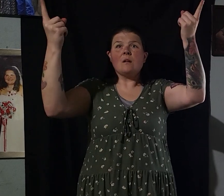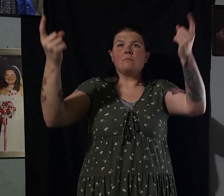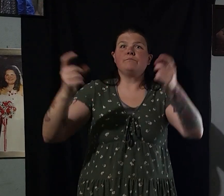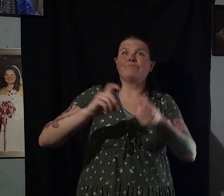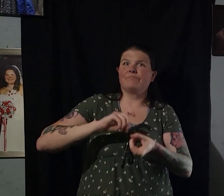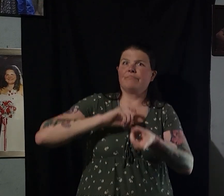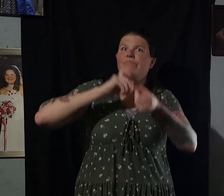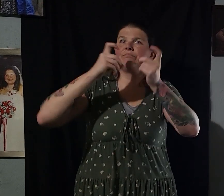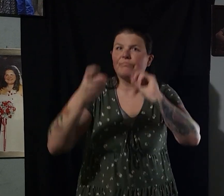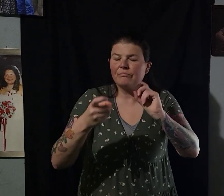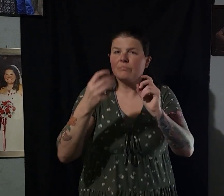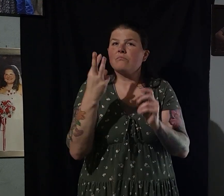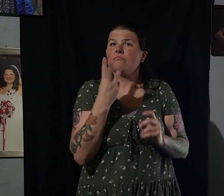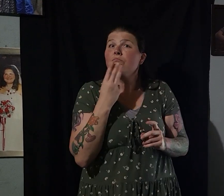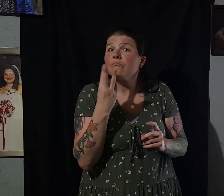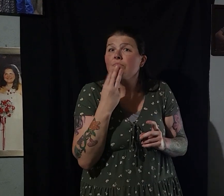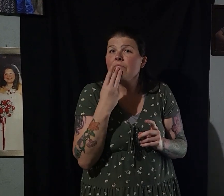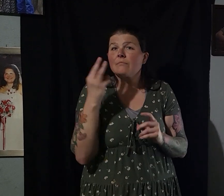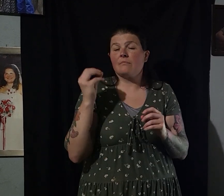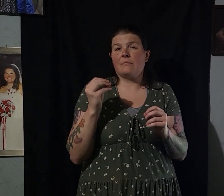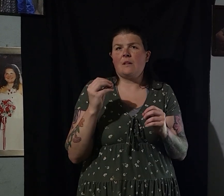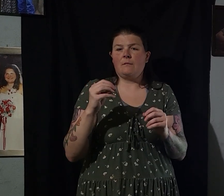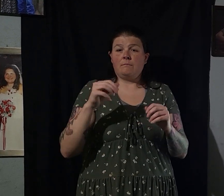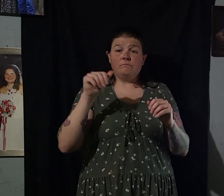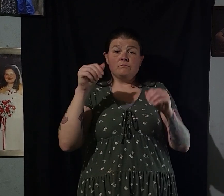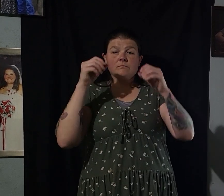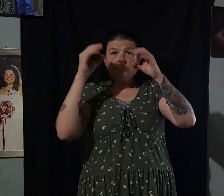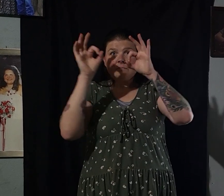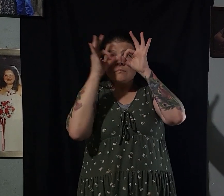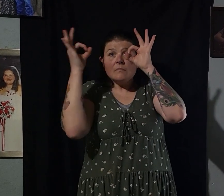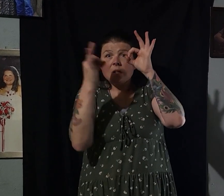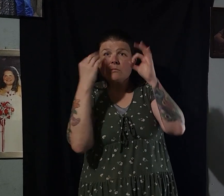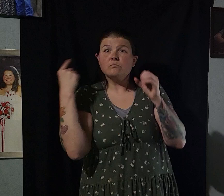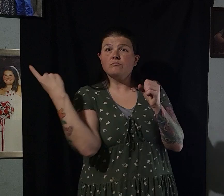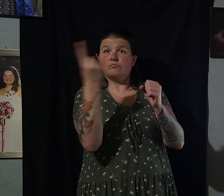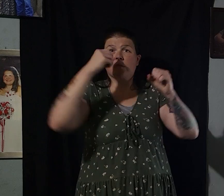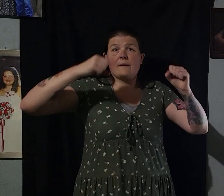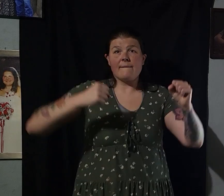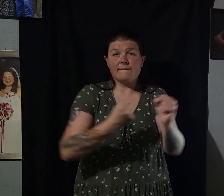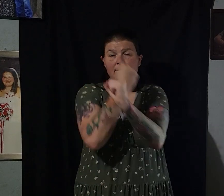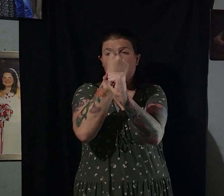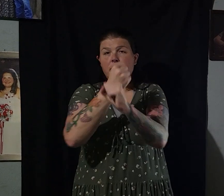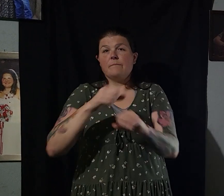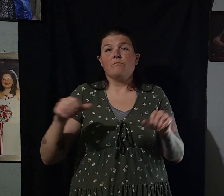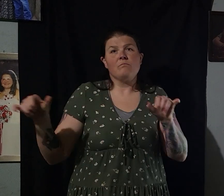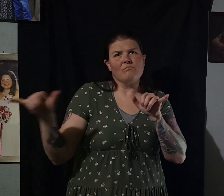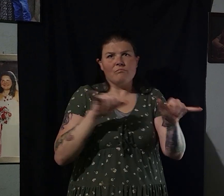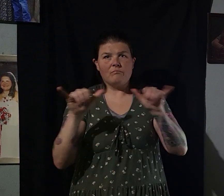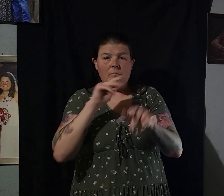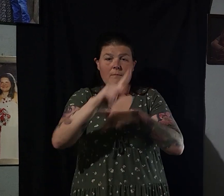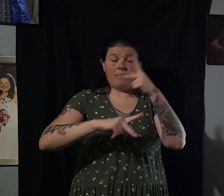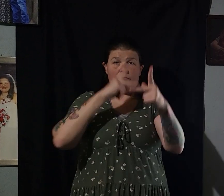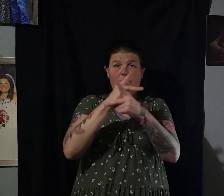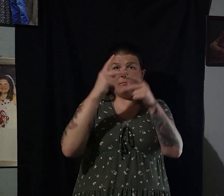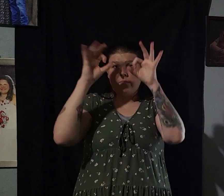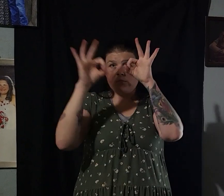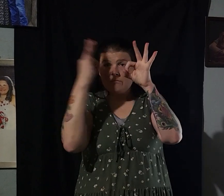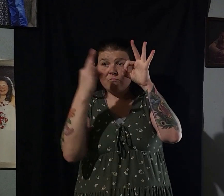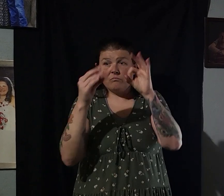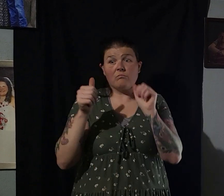change color. A chameleon will fight only with the same kind of chameleon as itself.